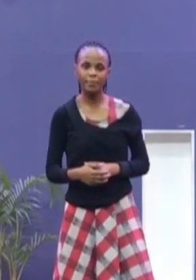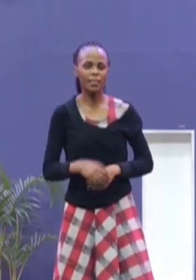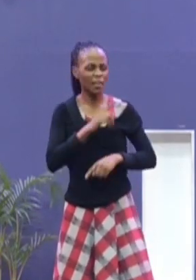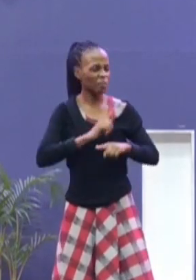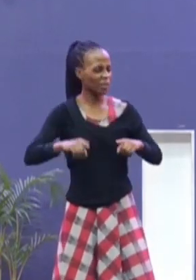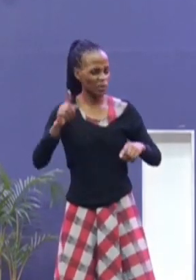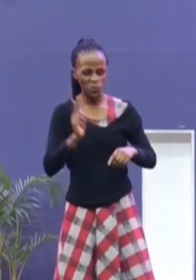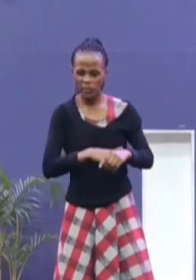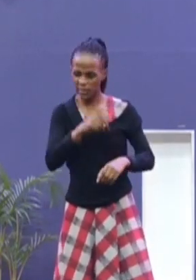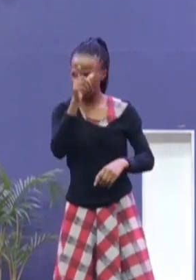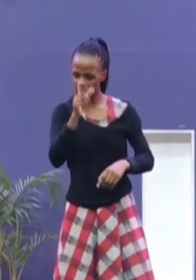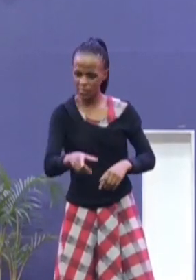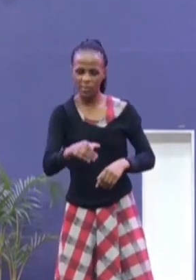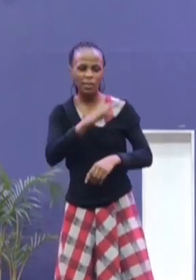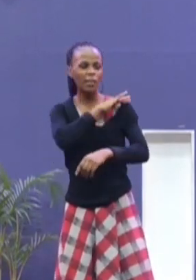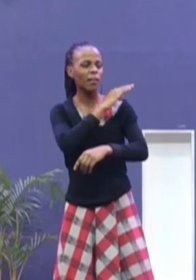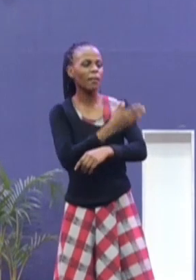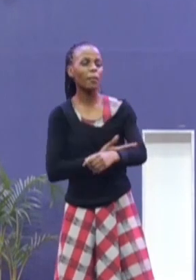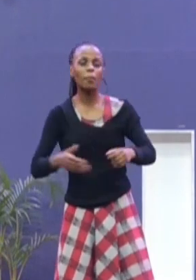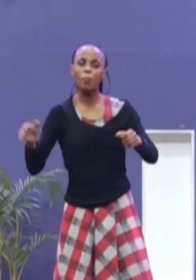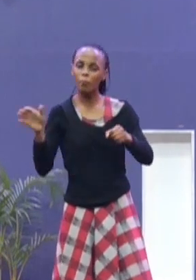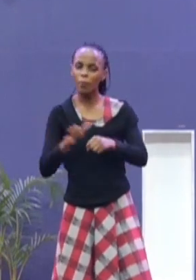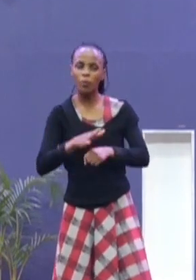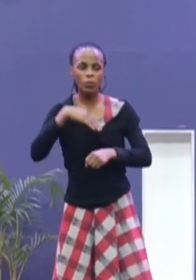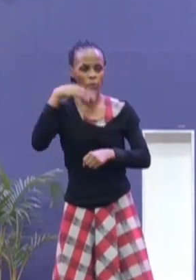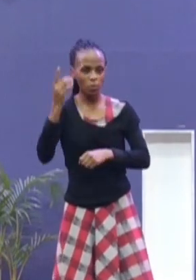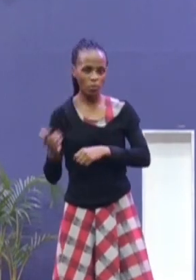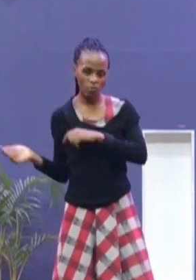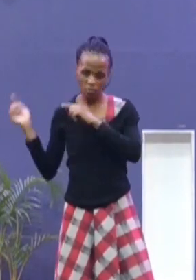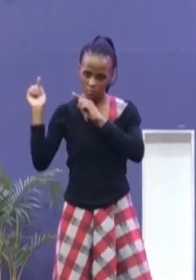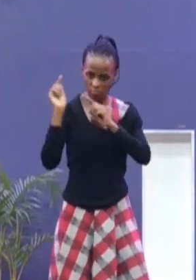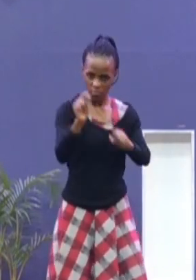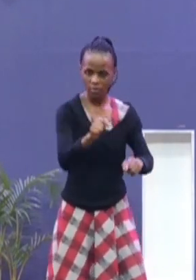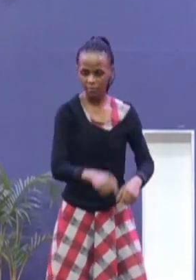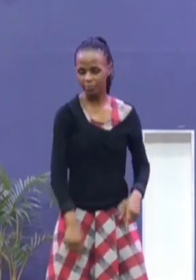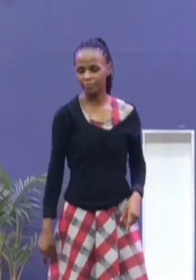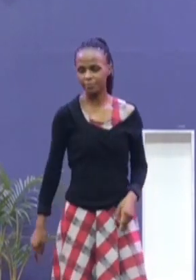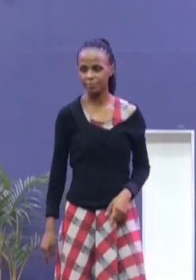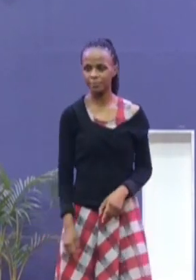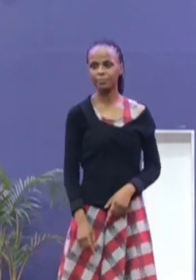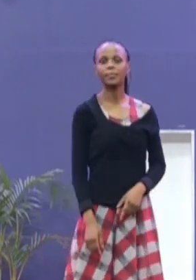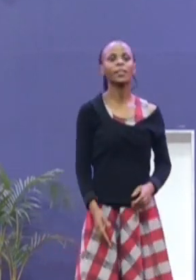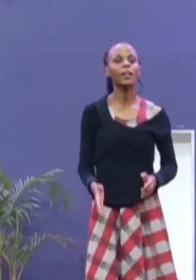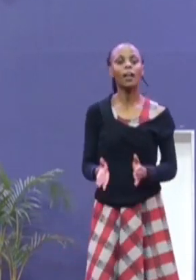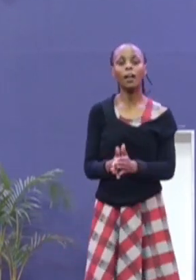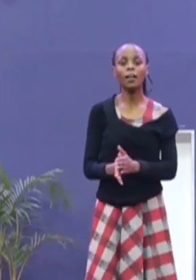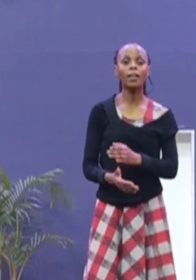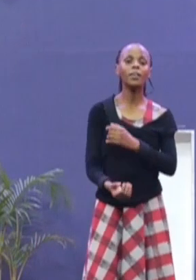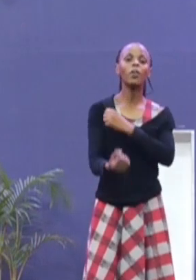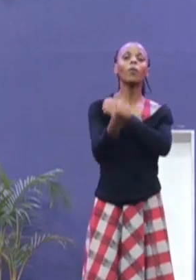when someone stronger attacks naye amusinga amaanyi bw'amugjira and overpowers